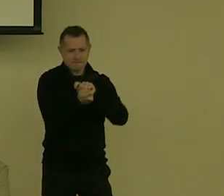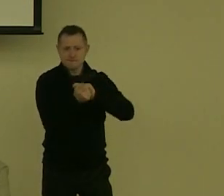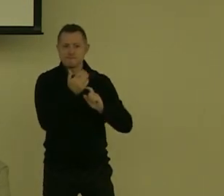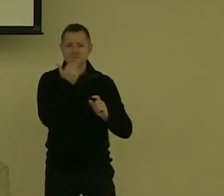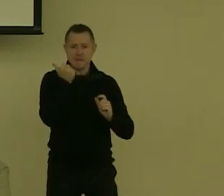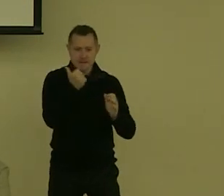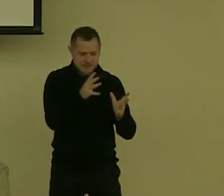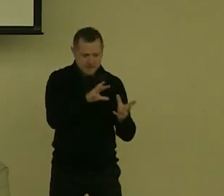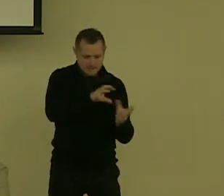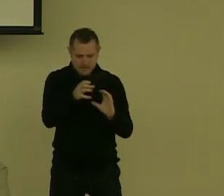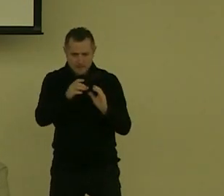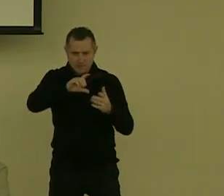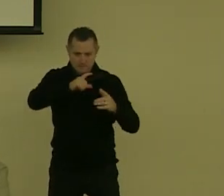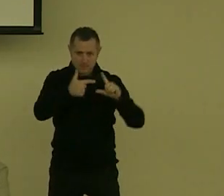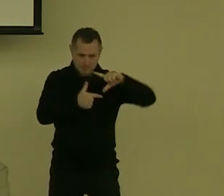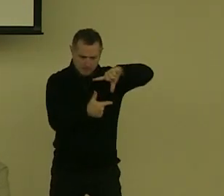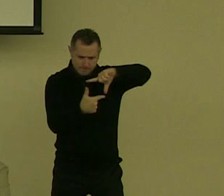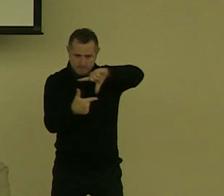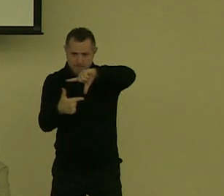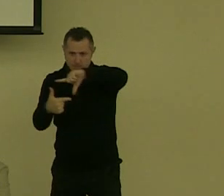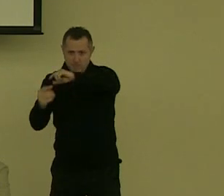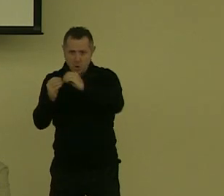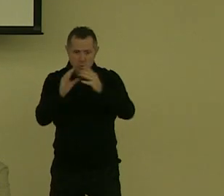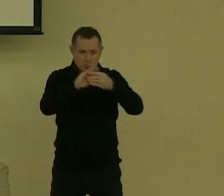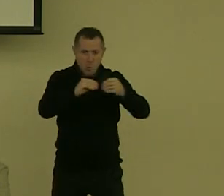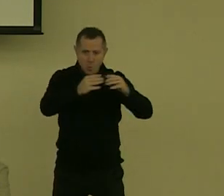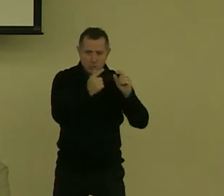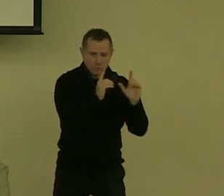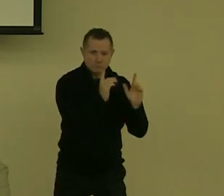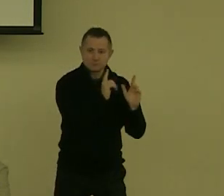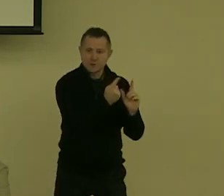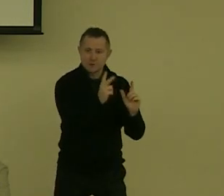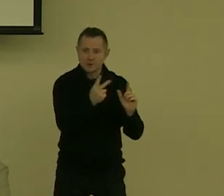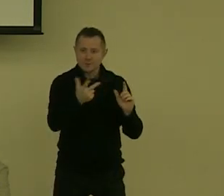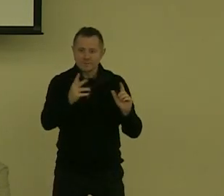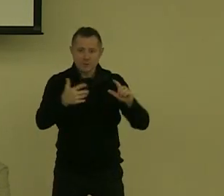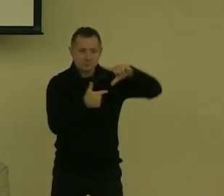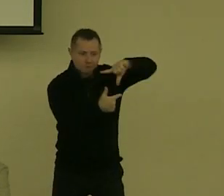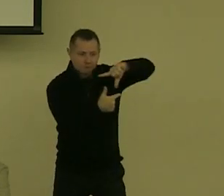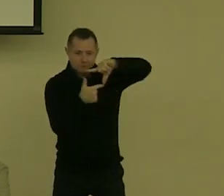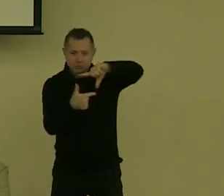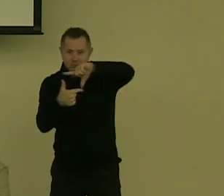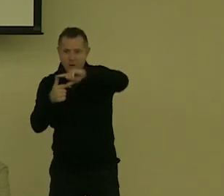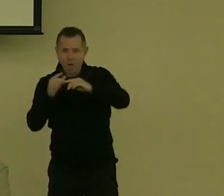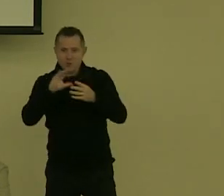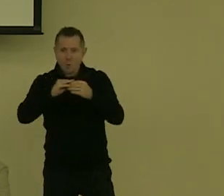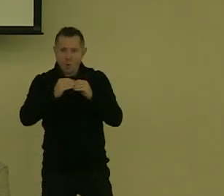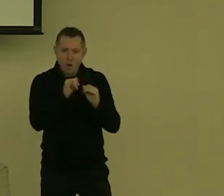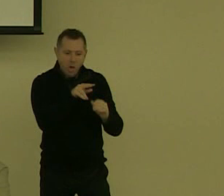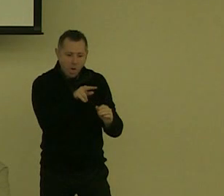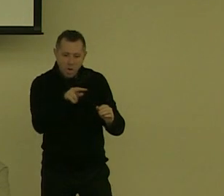the choices that the artist made that are causing you to experience the story that are part of a meta-narrative?